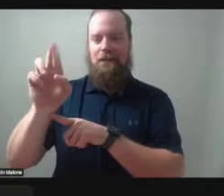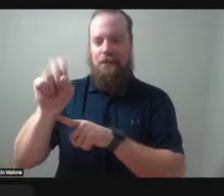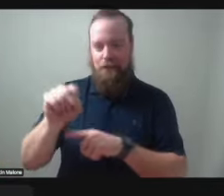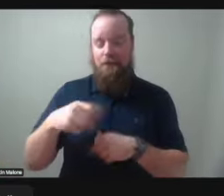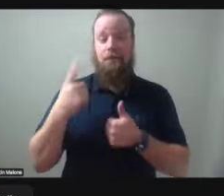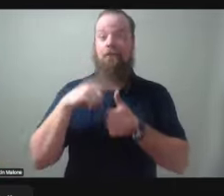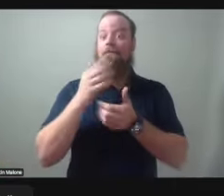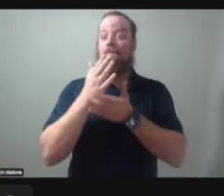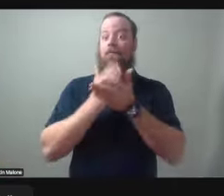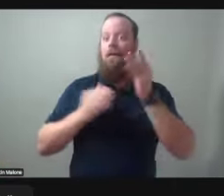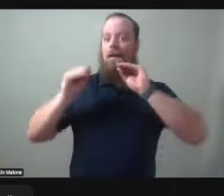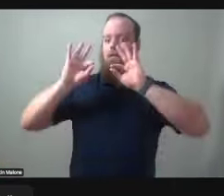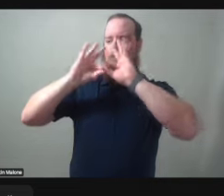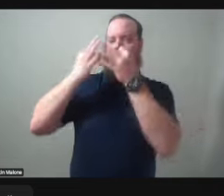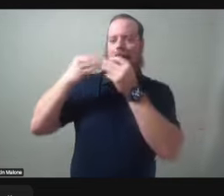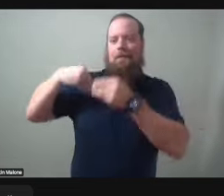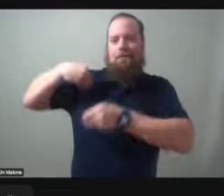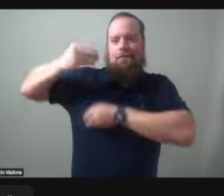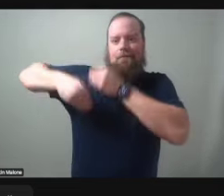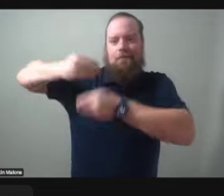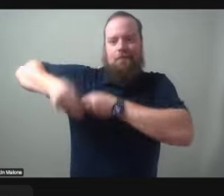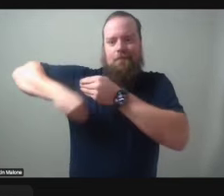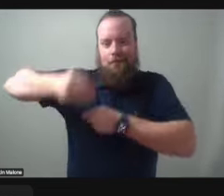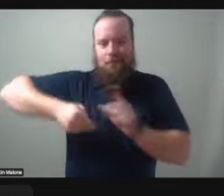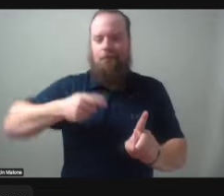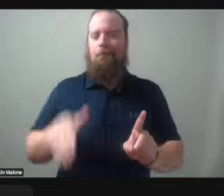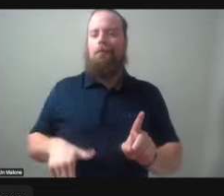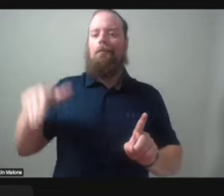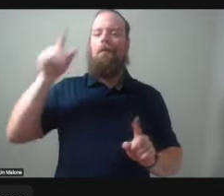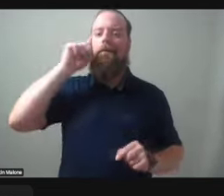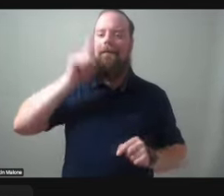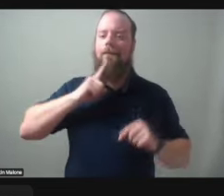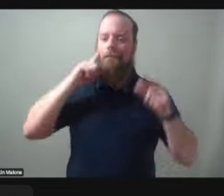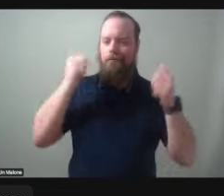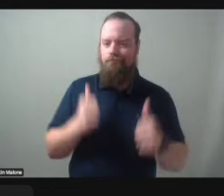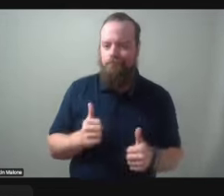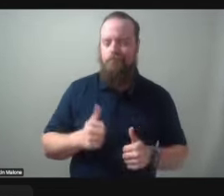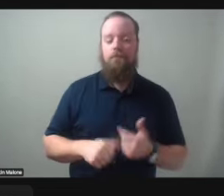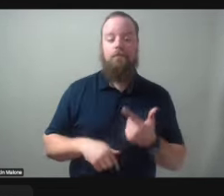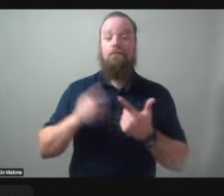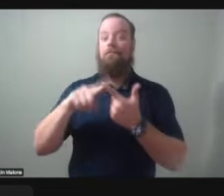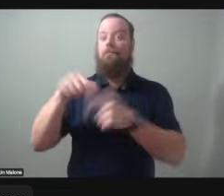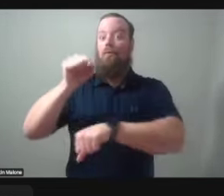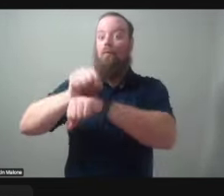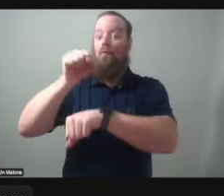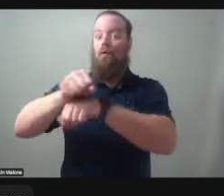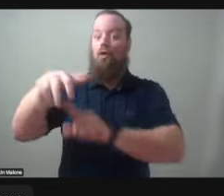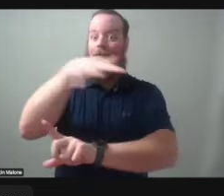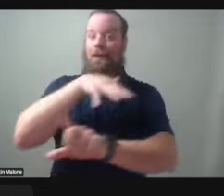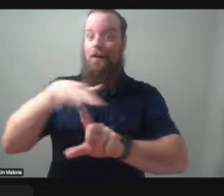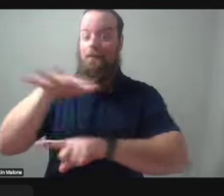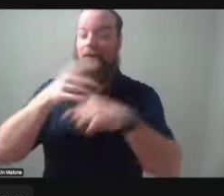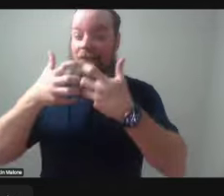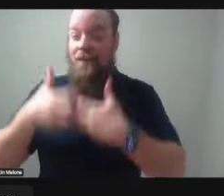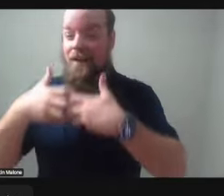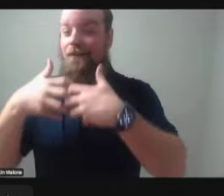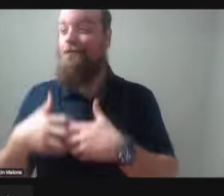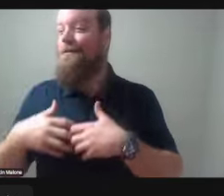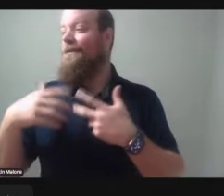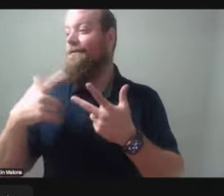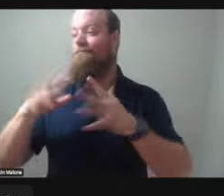And they can lose it due to many factors. Perhaps it's a generational thing where just